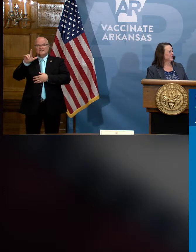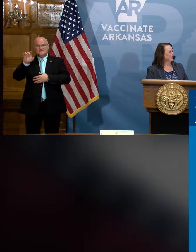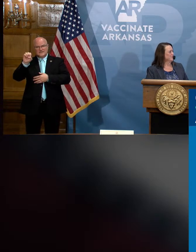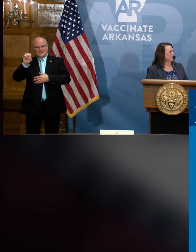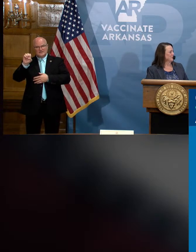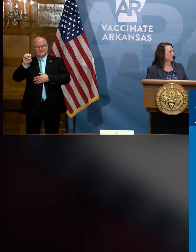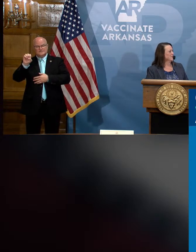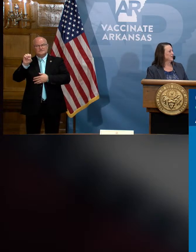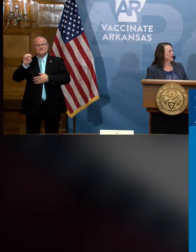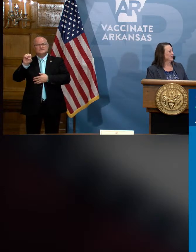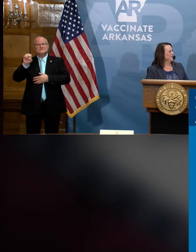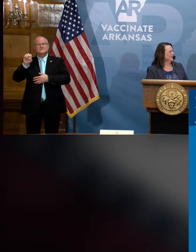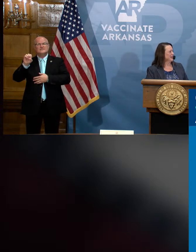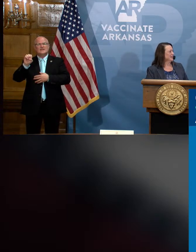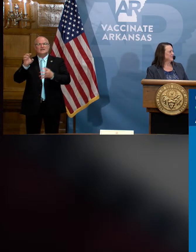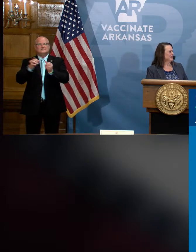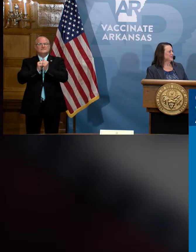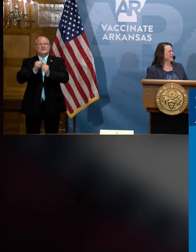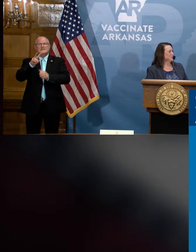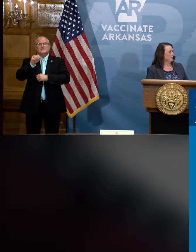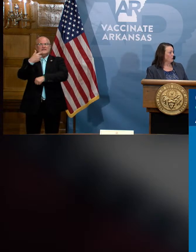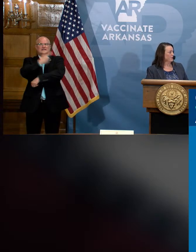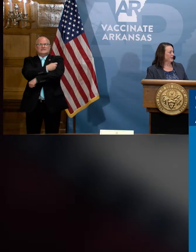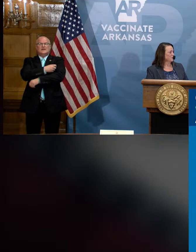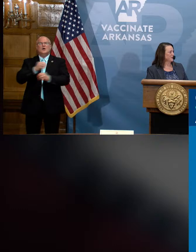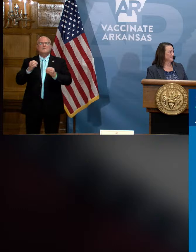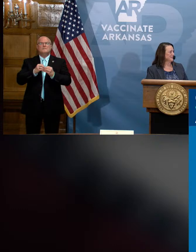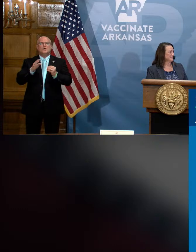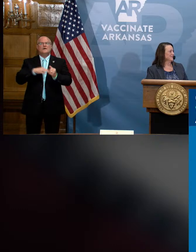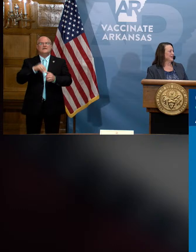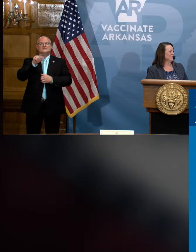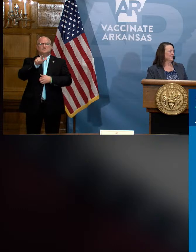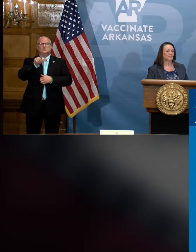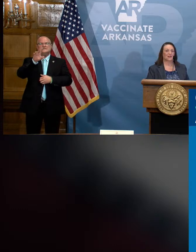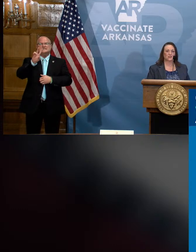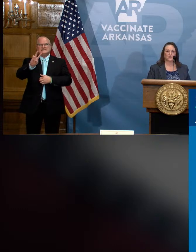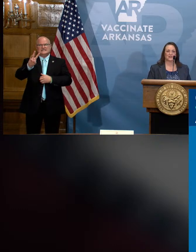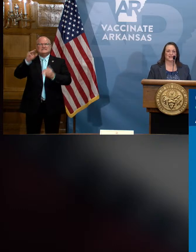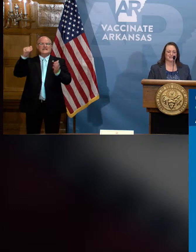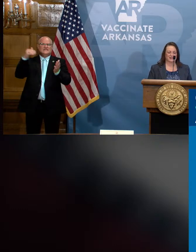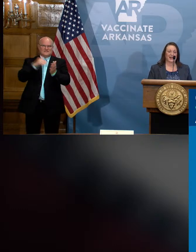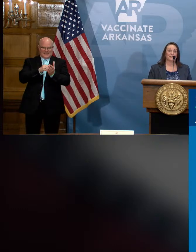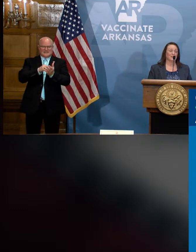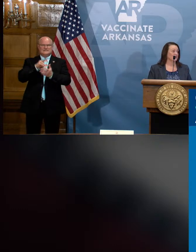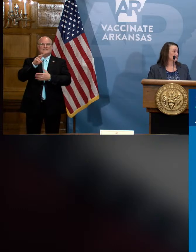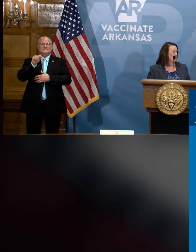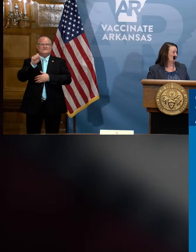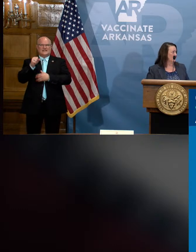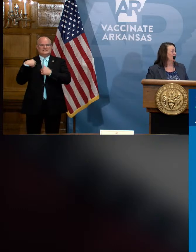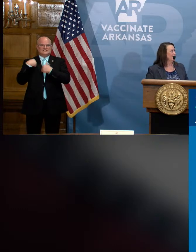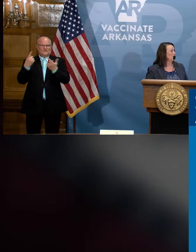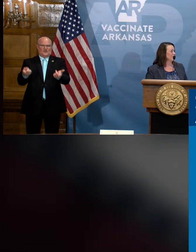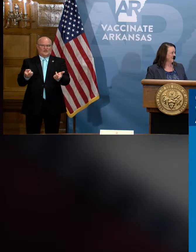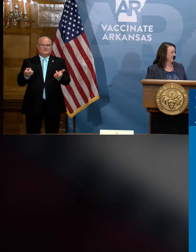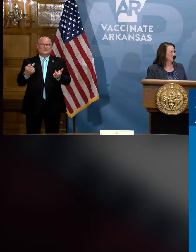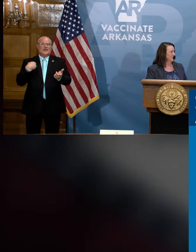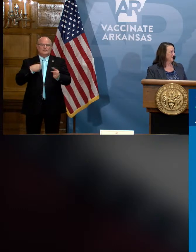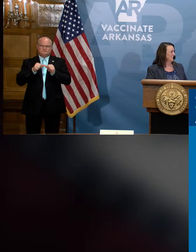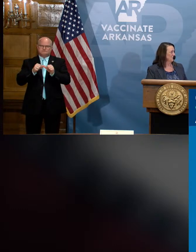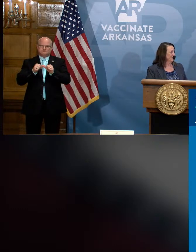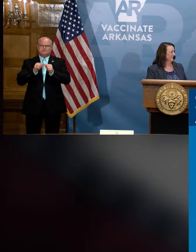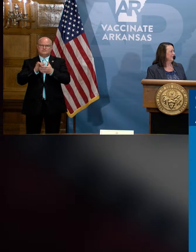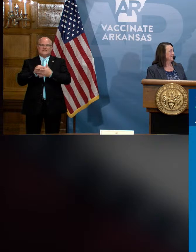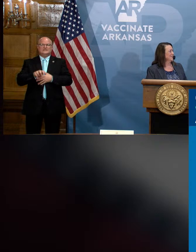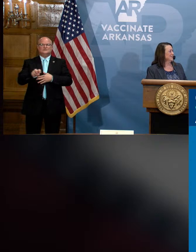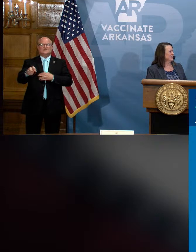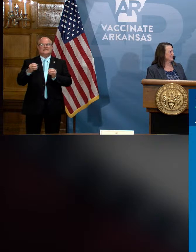Healthcare System of the Ozarks, the VA has vaccinated more than 26,000 veterans and staff thus far, and we're continuing